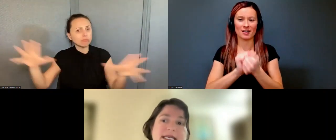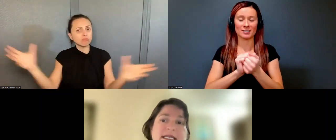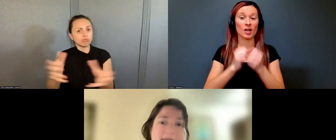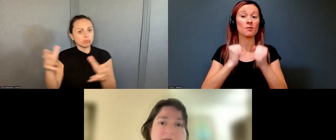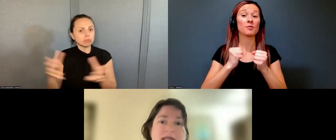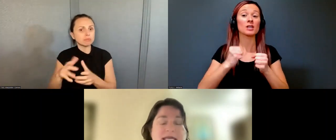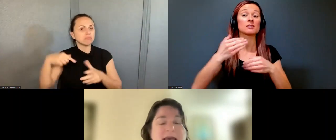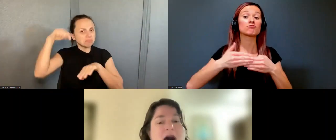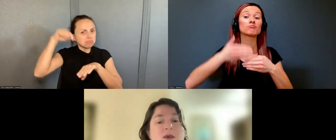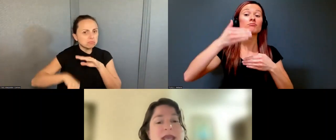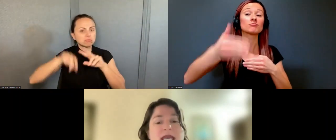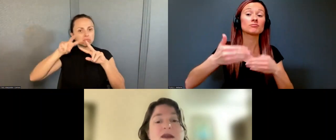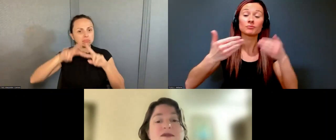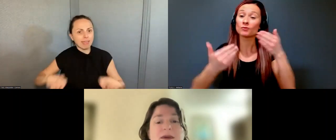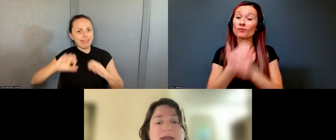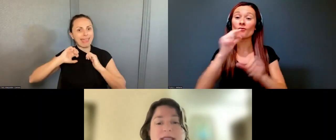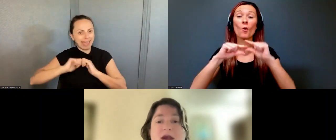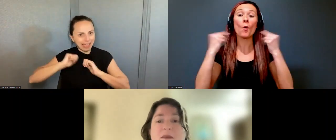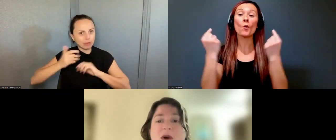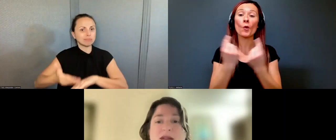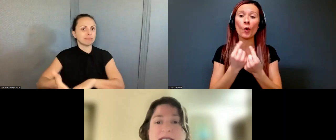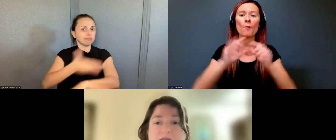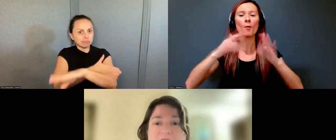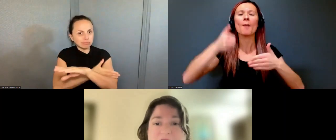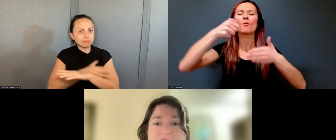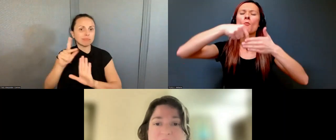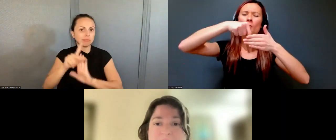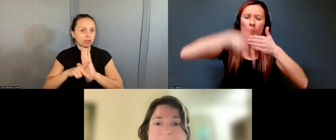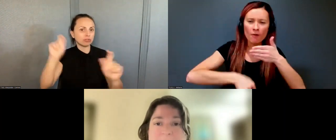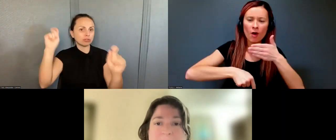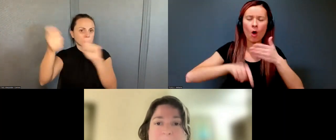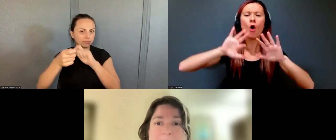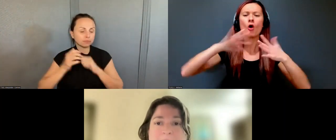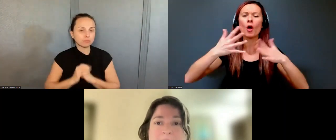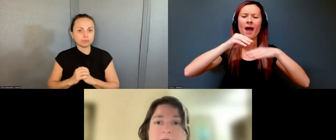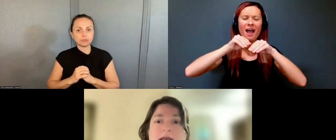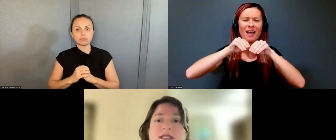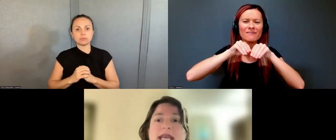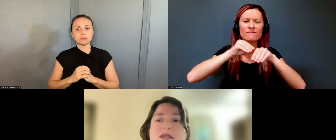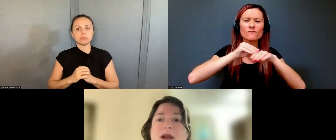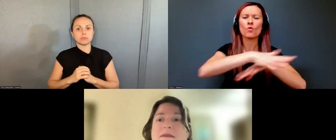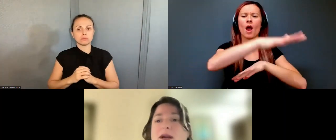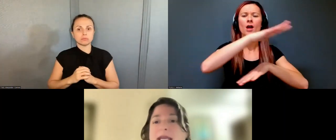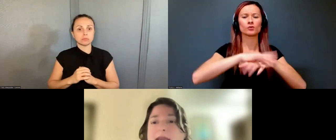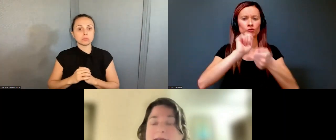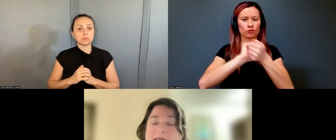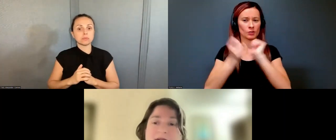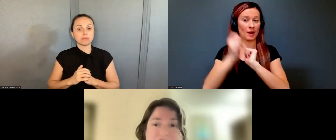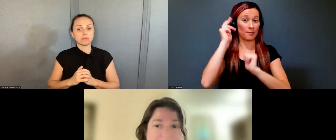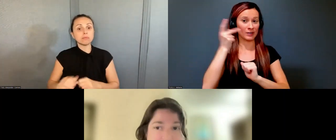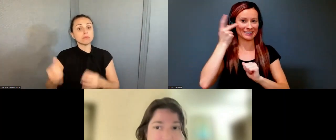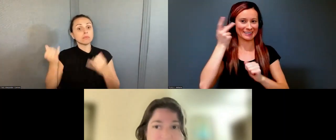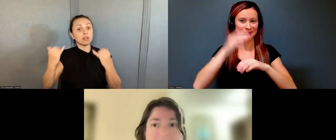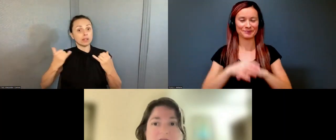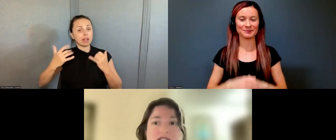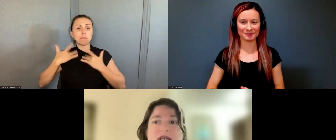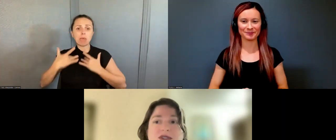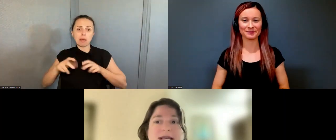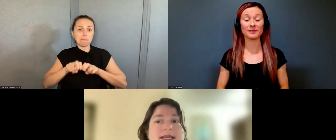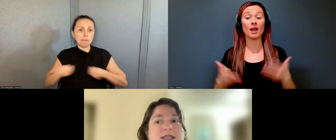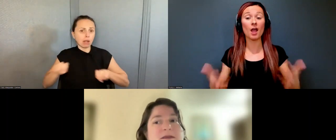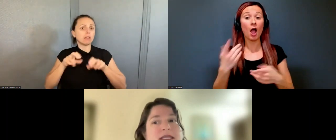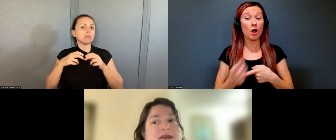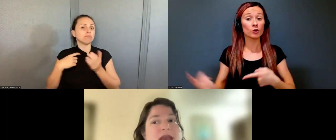together to dig deep into how we can influence policy changes. Today is primarily a series of panels,